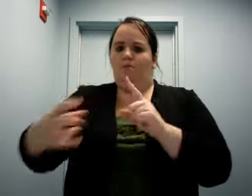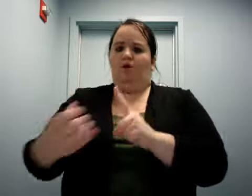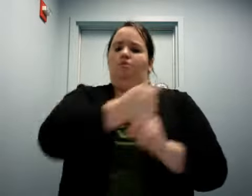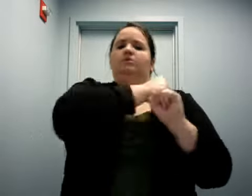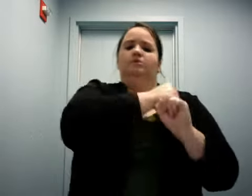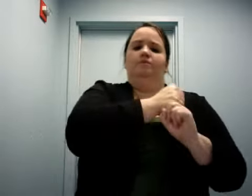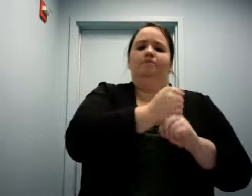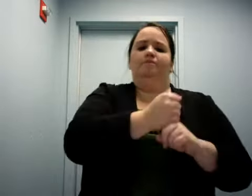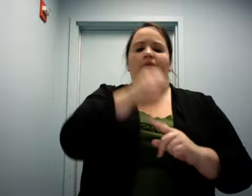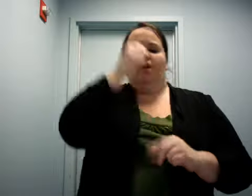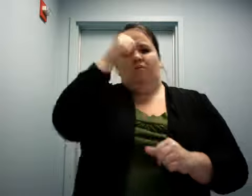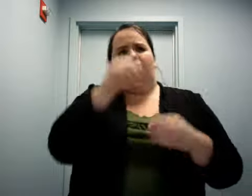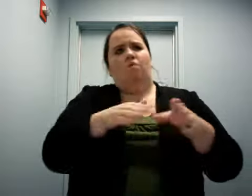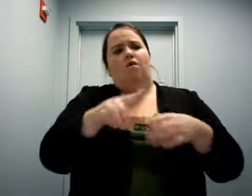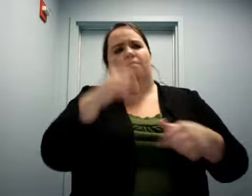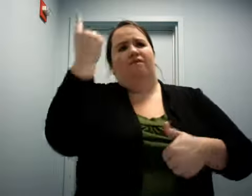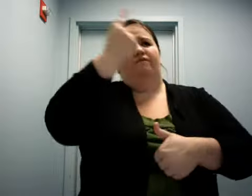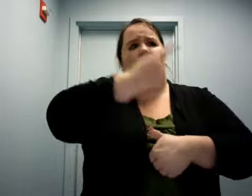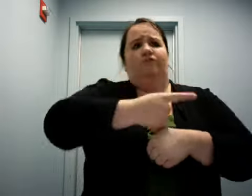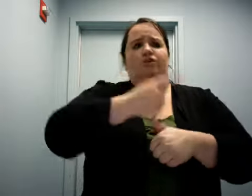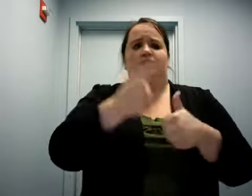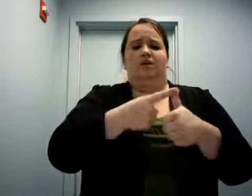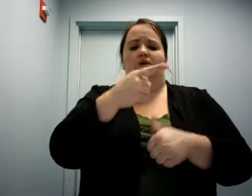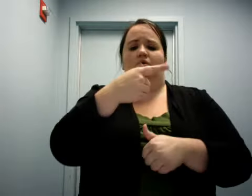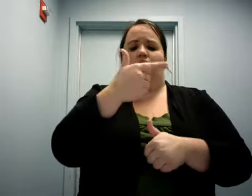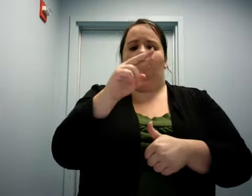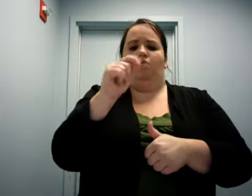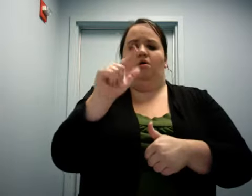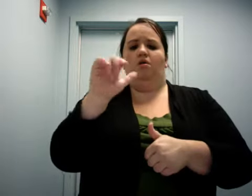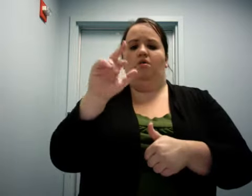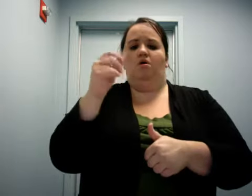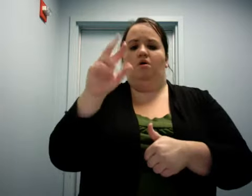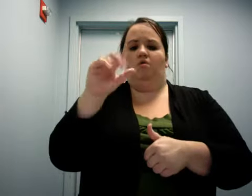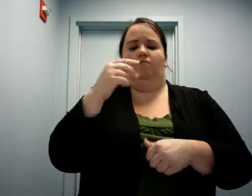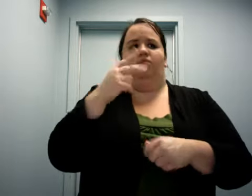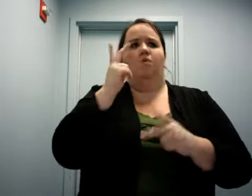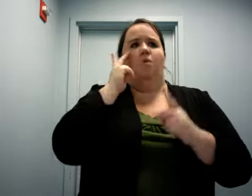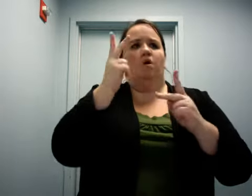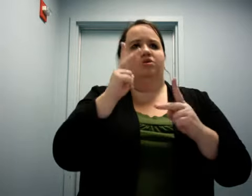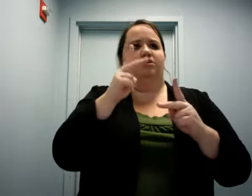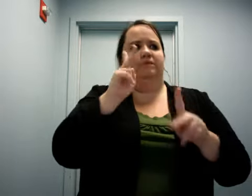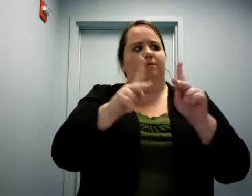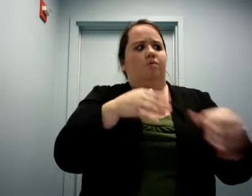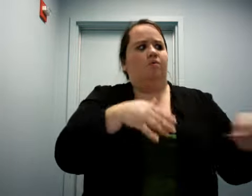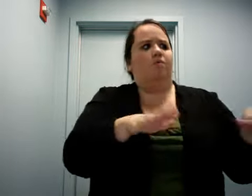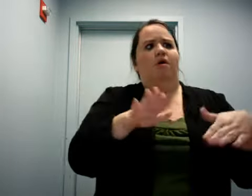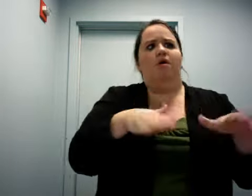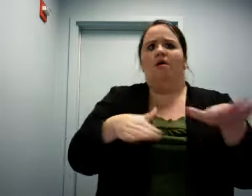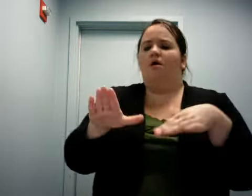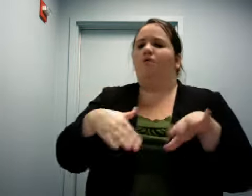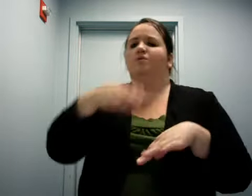Guadalajara, watching the people going to walk, rolling up tortillas in the marketplace, smoking, bathing.